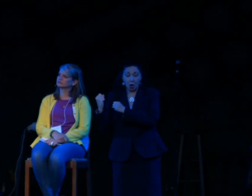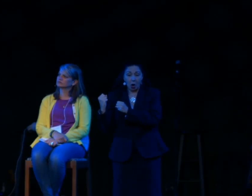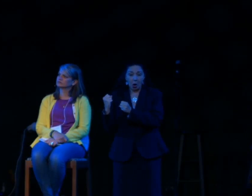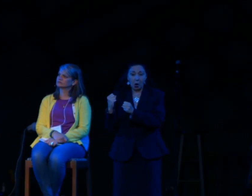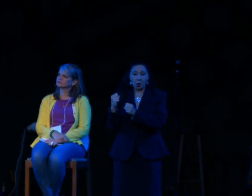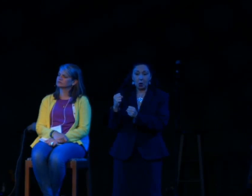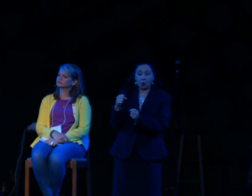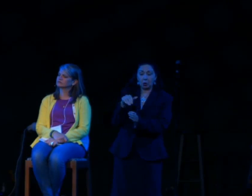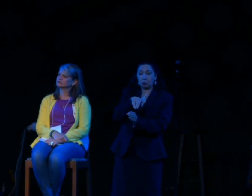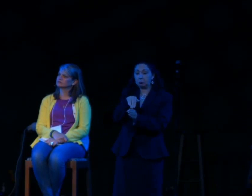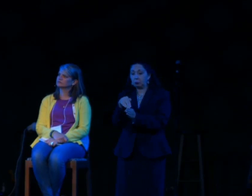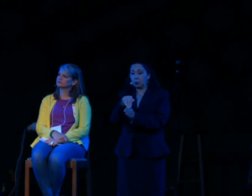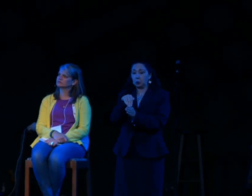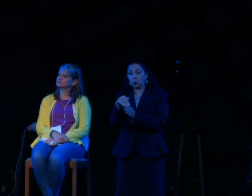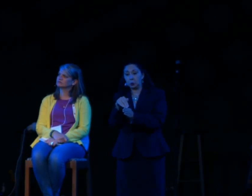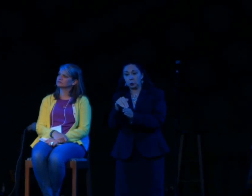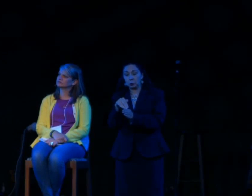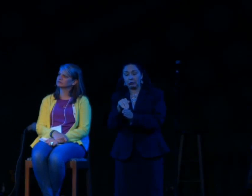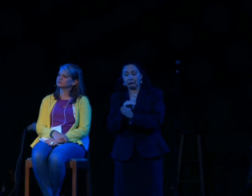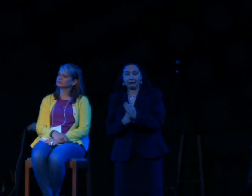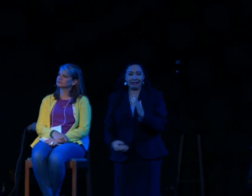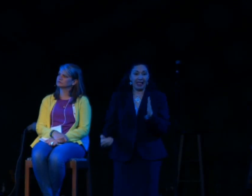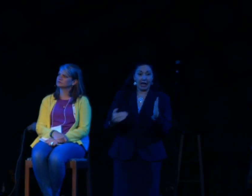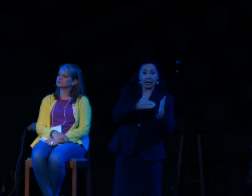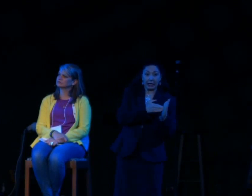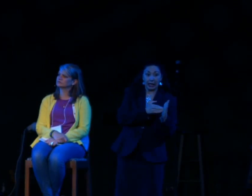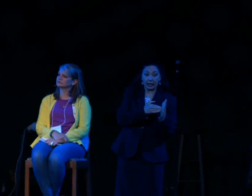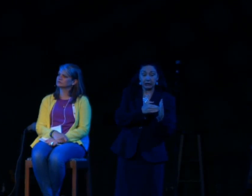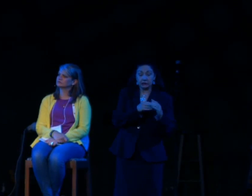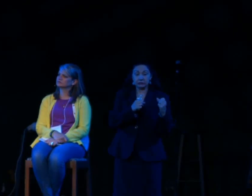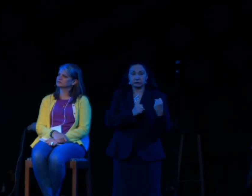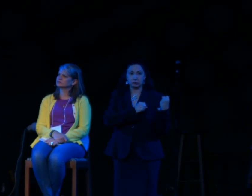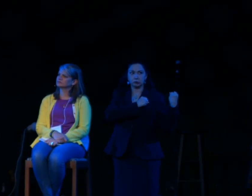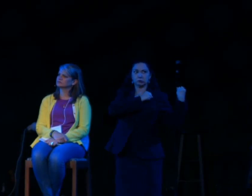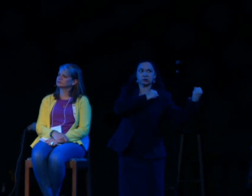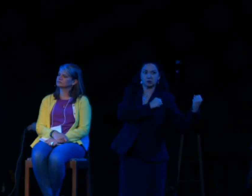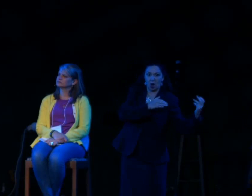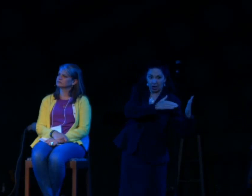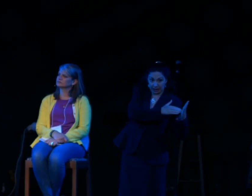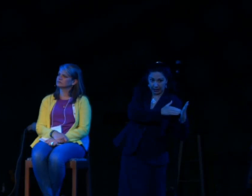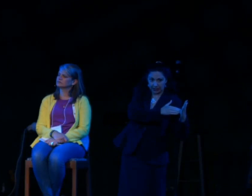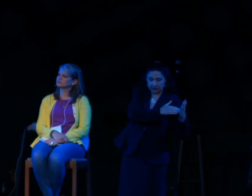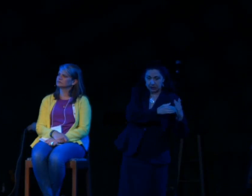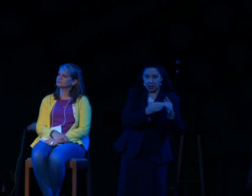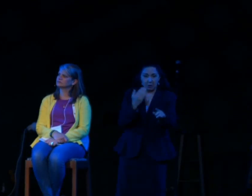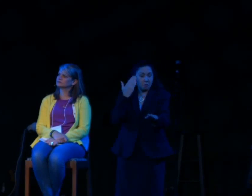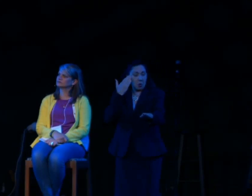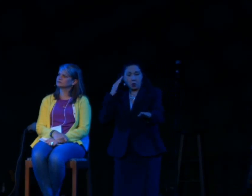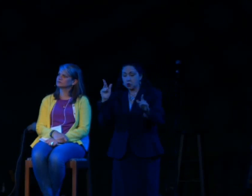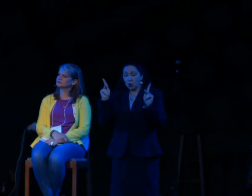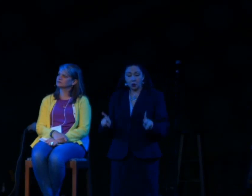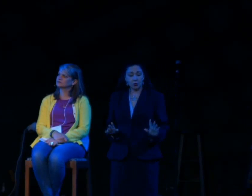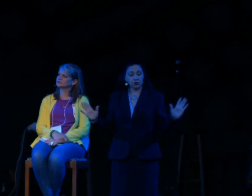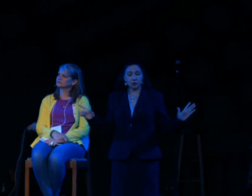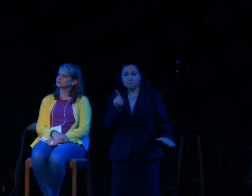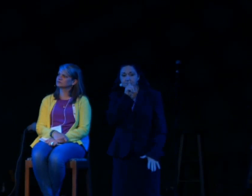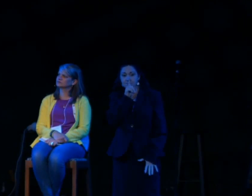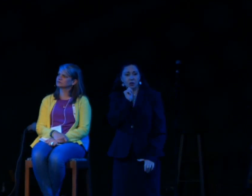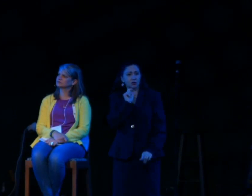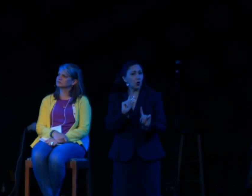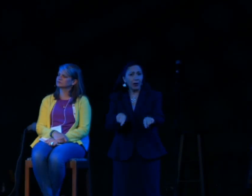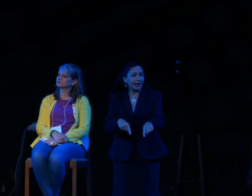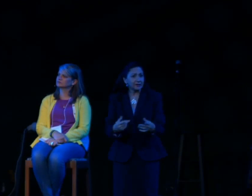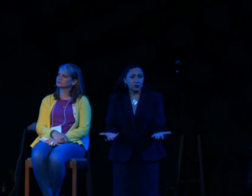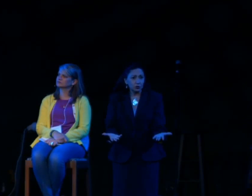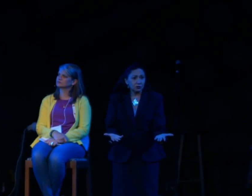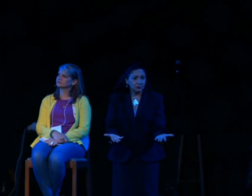support? Are they lean against, or they're strongly against? If you don't know the delegate, don't answer. You don't have to answer. In